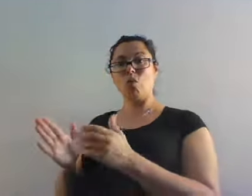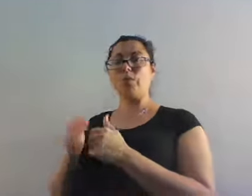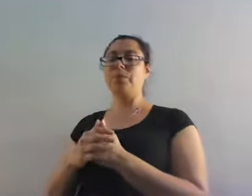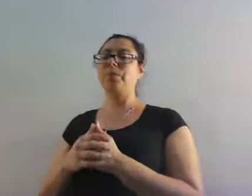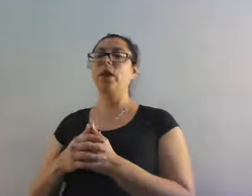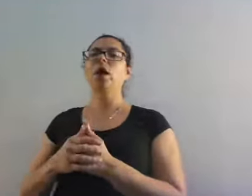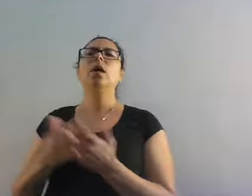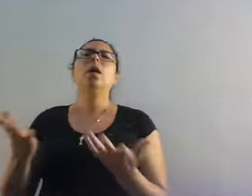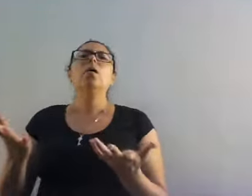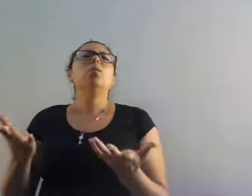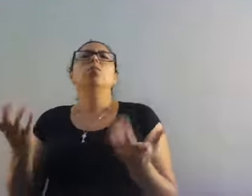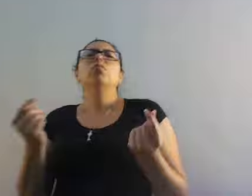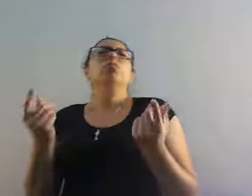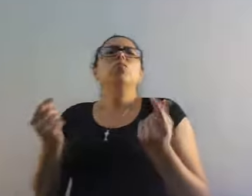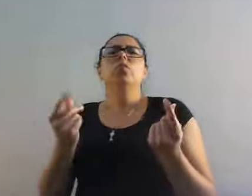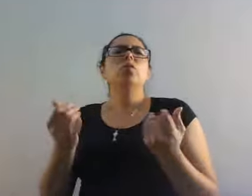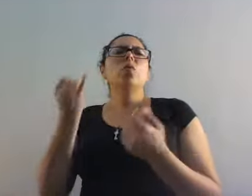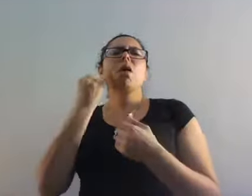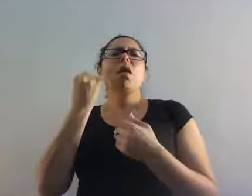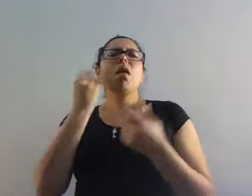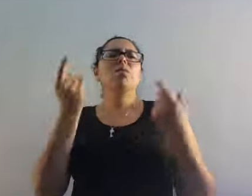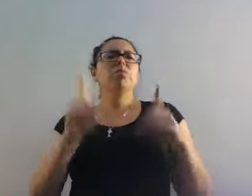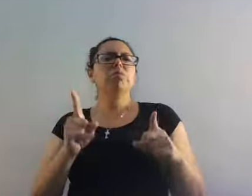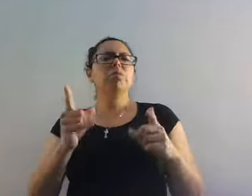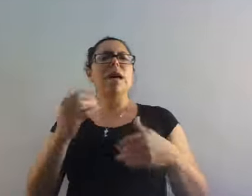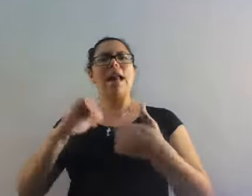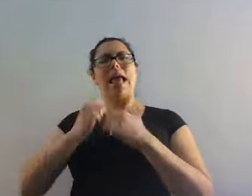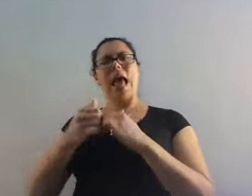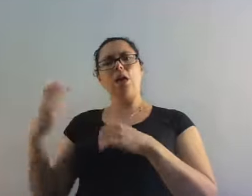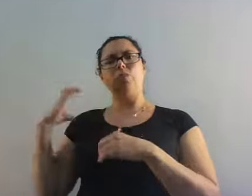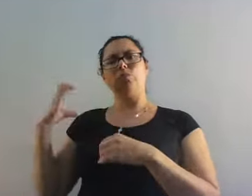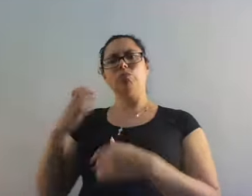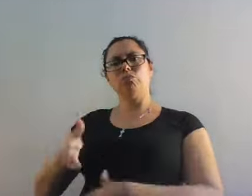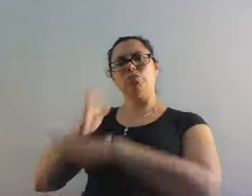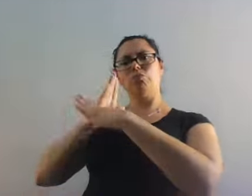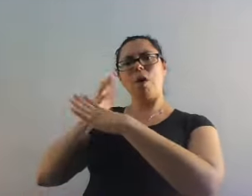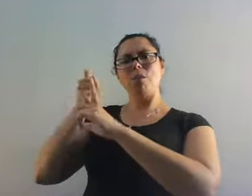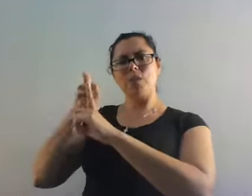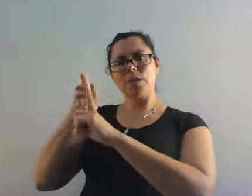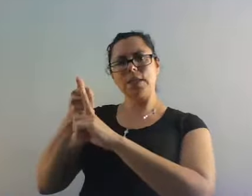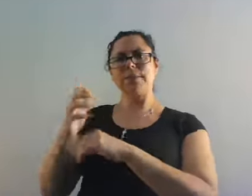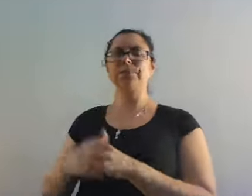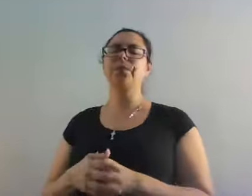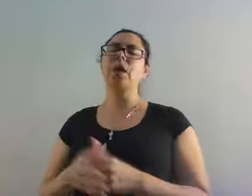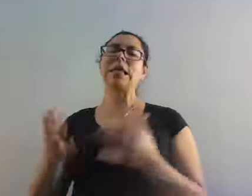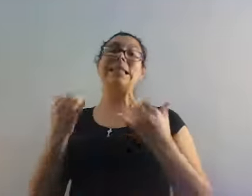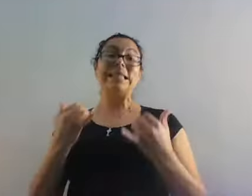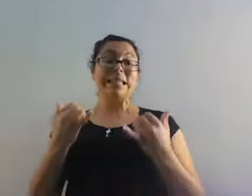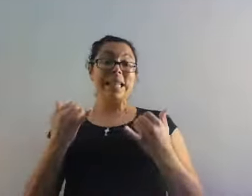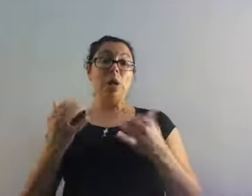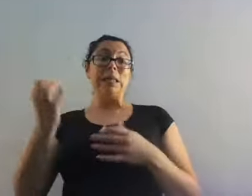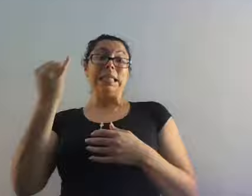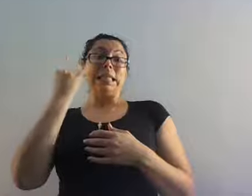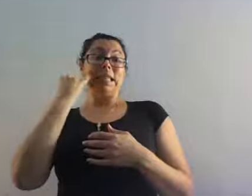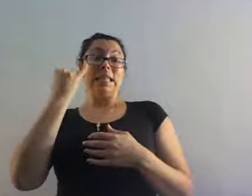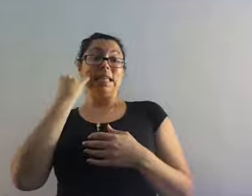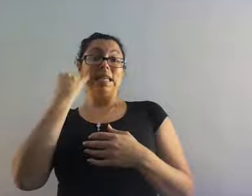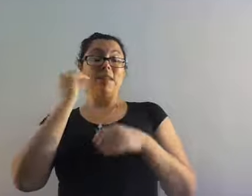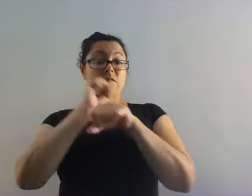themselves. Well, specifically, if an employee has a pre-existing condition and they don't